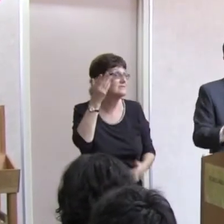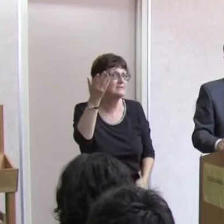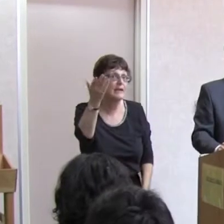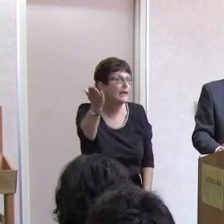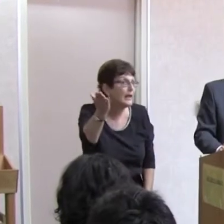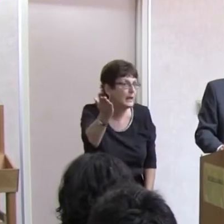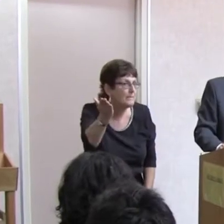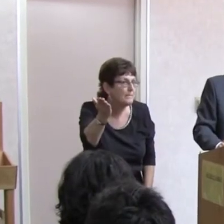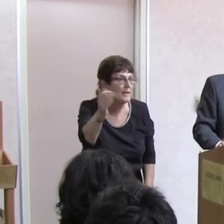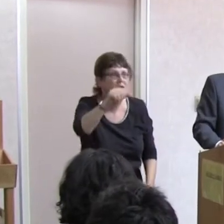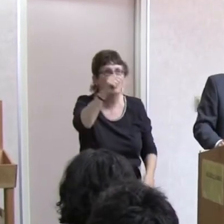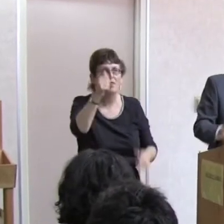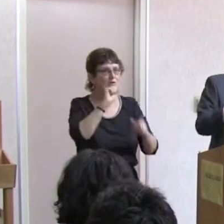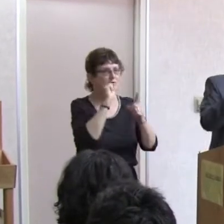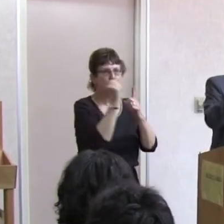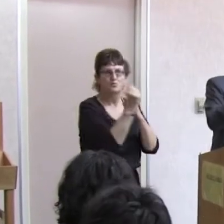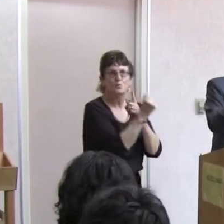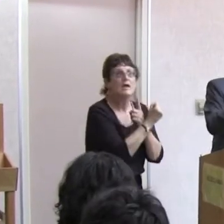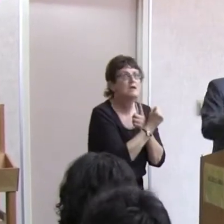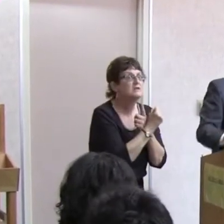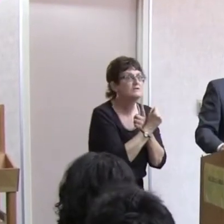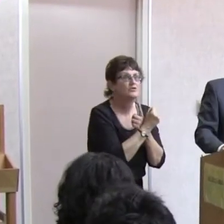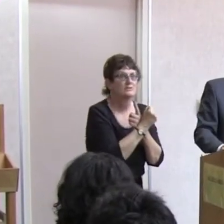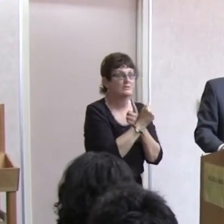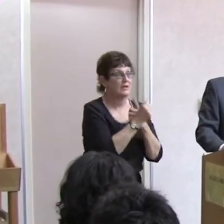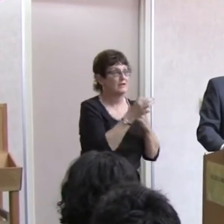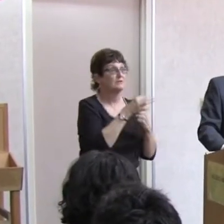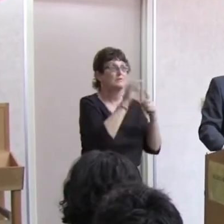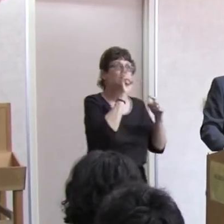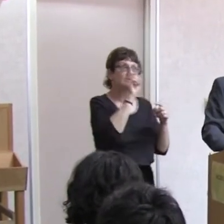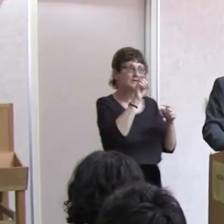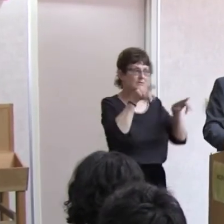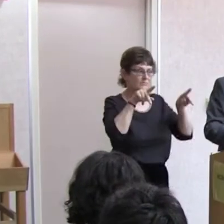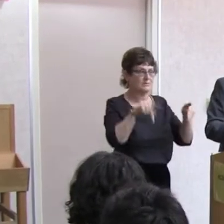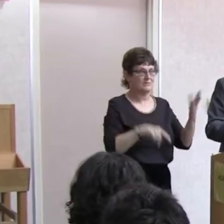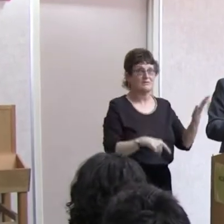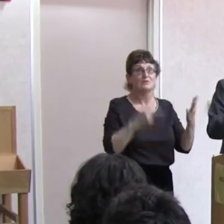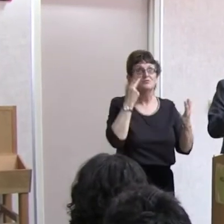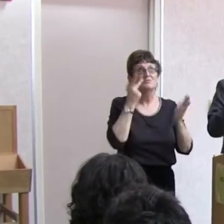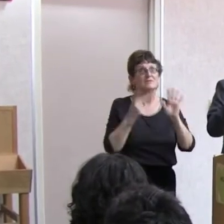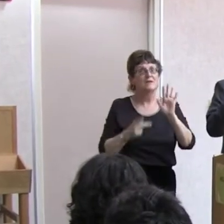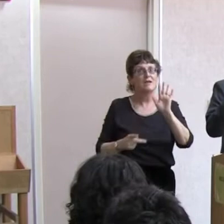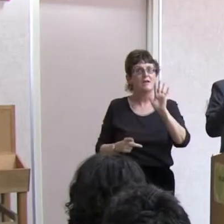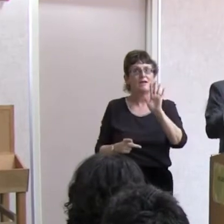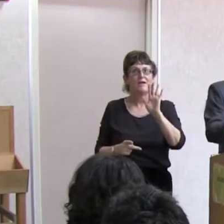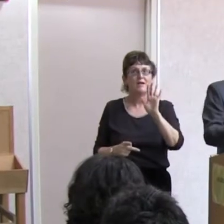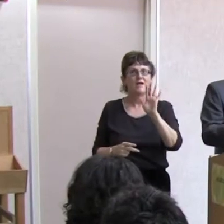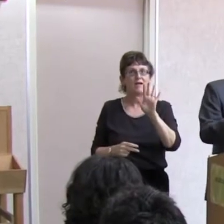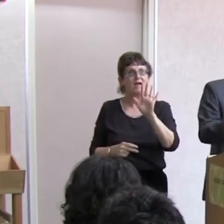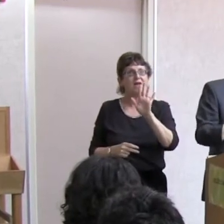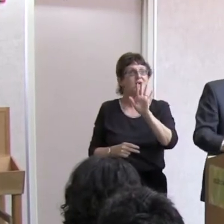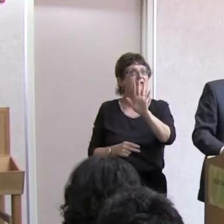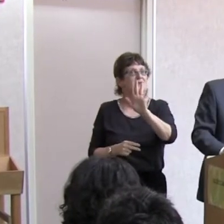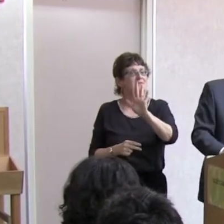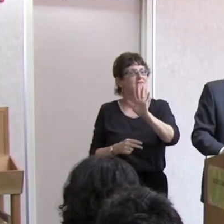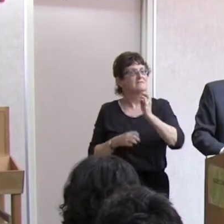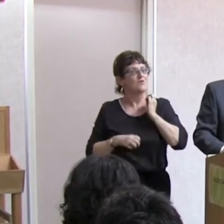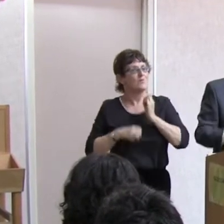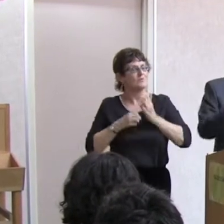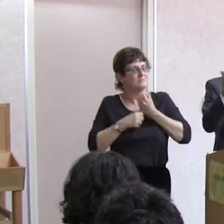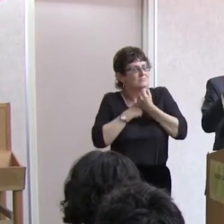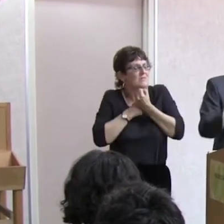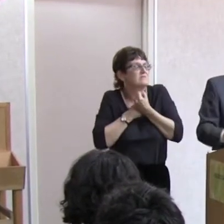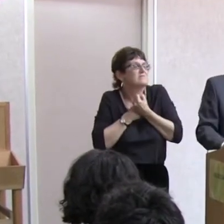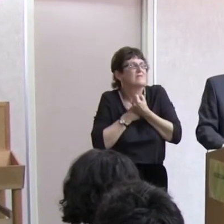in other situations where a special needs person has been present, and to see, you know, sort of the emotion that comes,